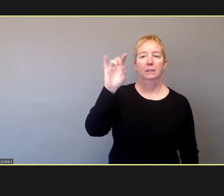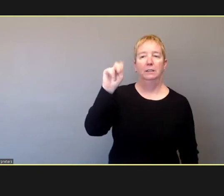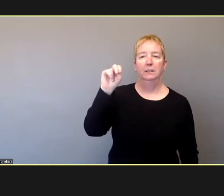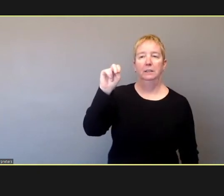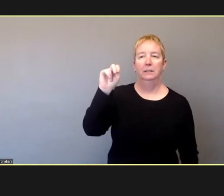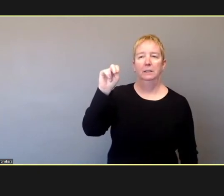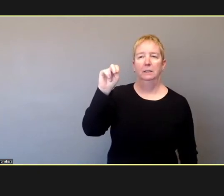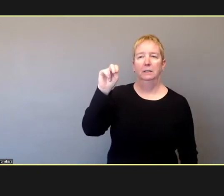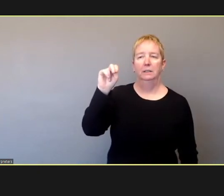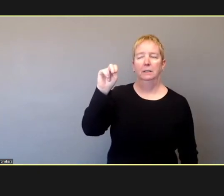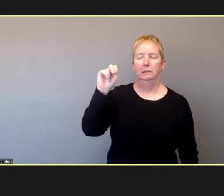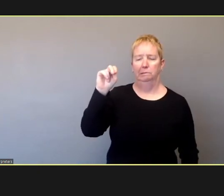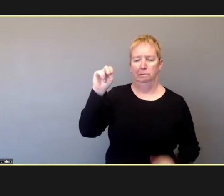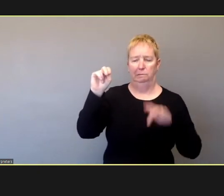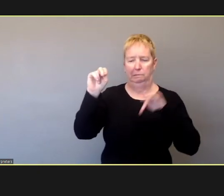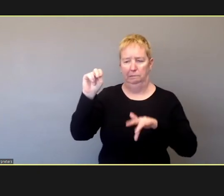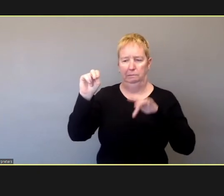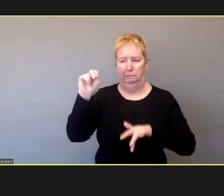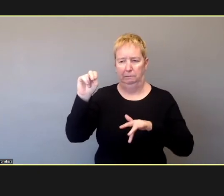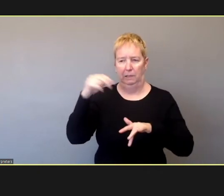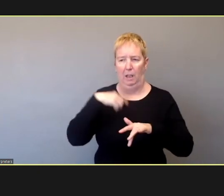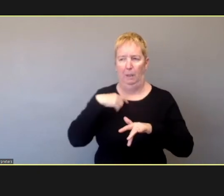I'm trying to unmute you, just a moment.